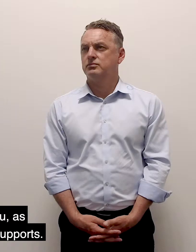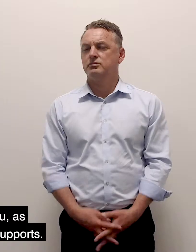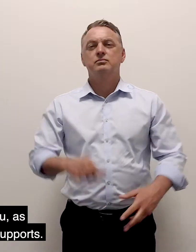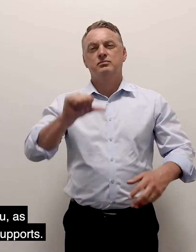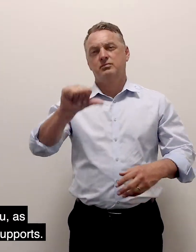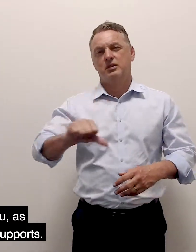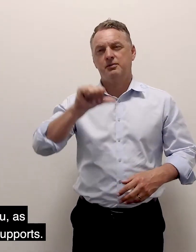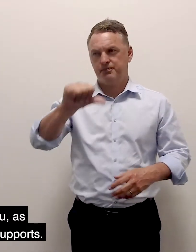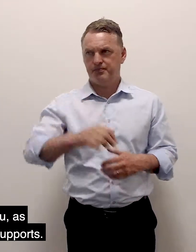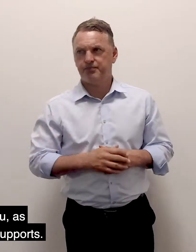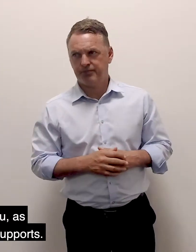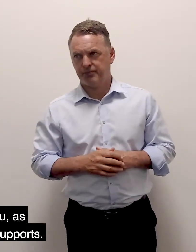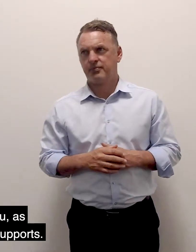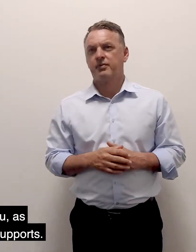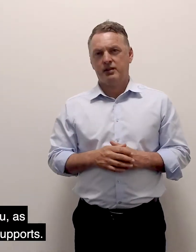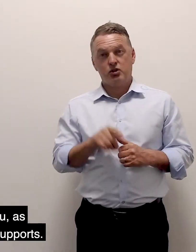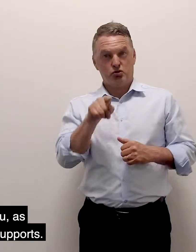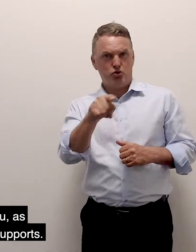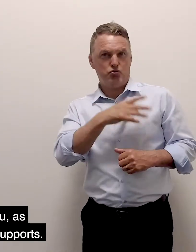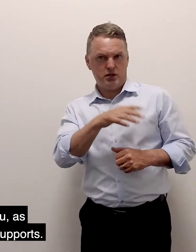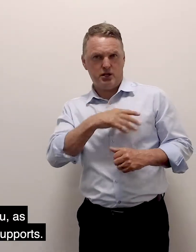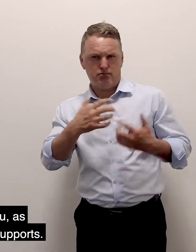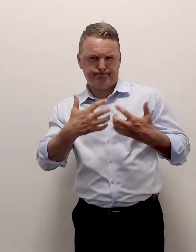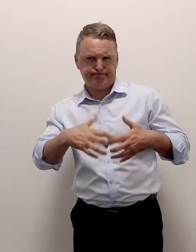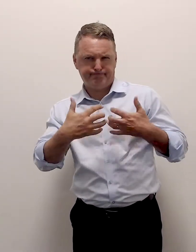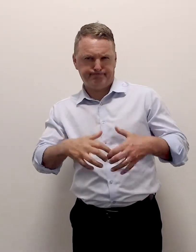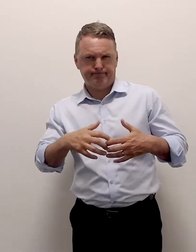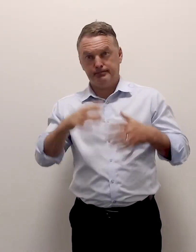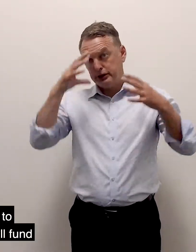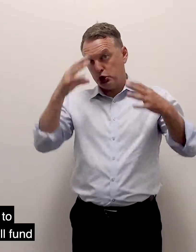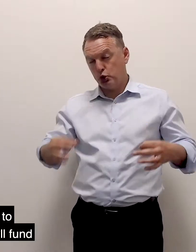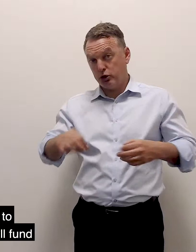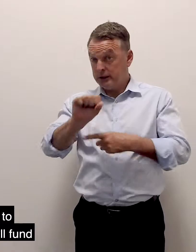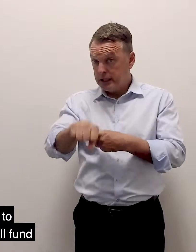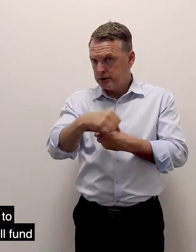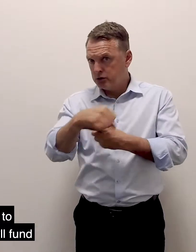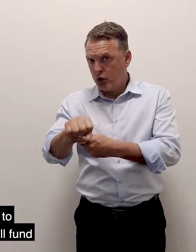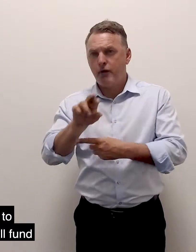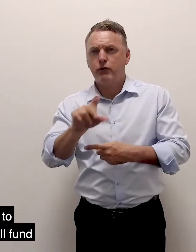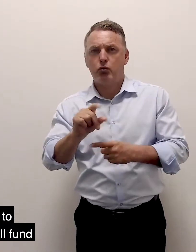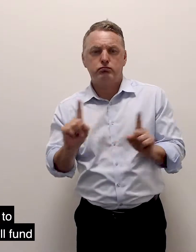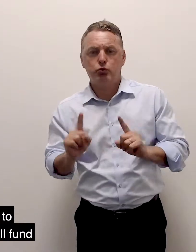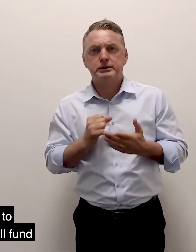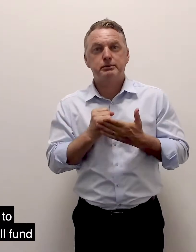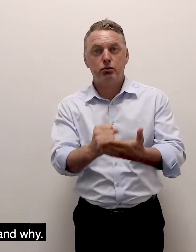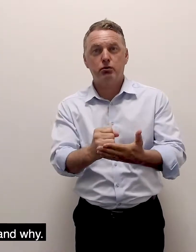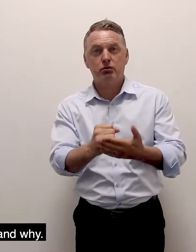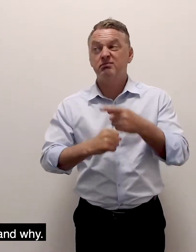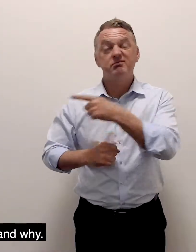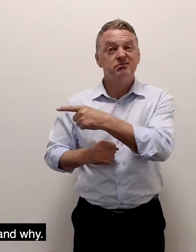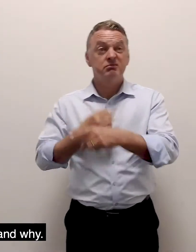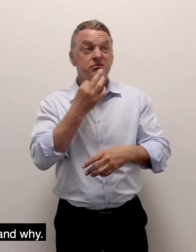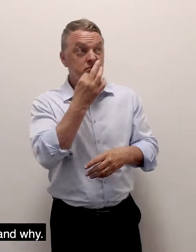They're asking you as planners for certain supports, and your job is to decide what you will fund and